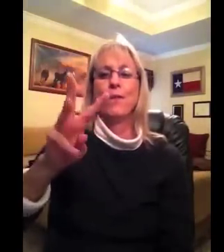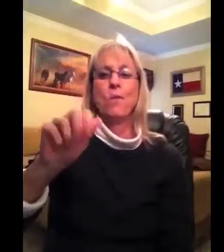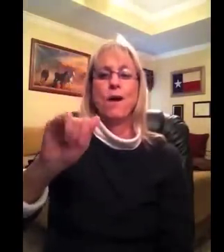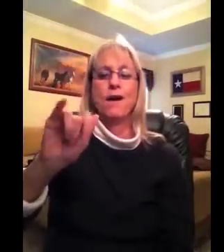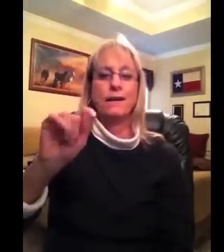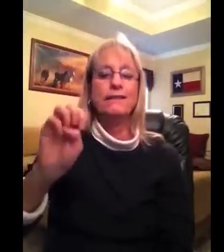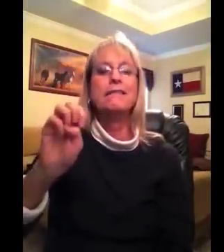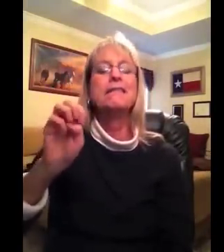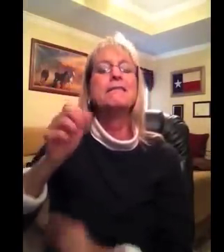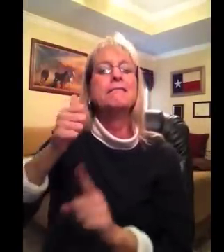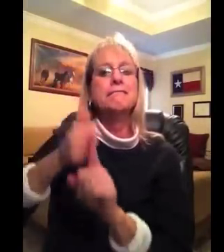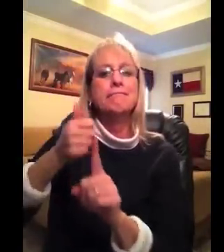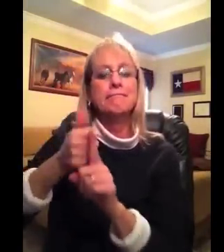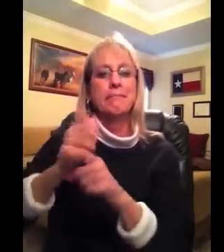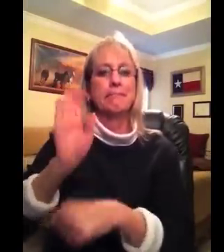Troy Braithwaite,